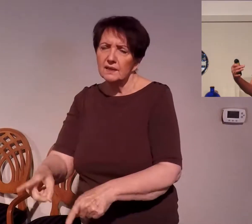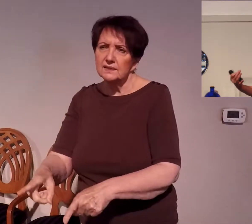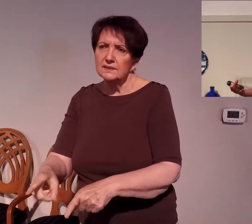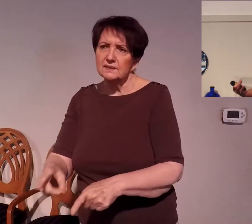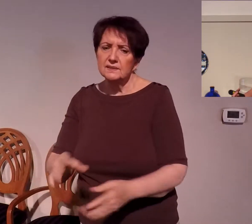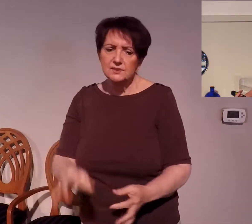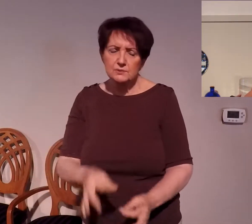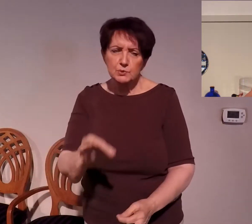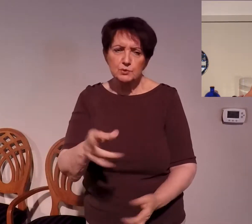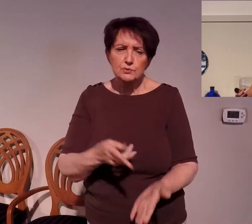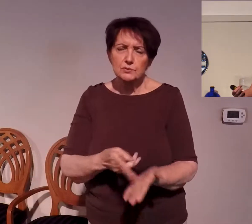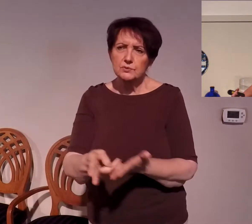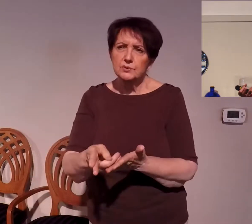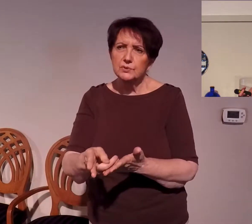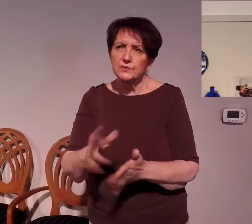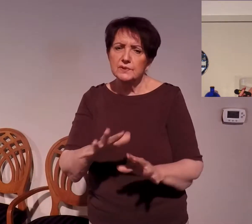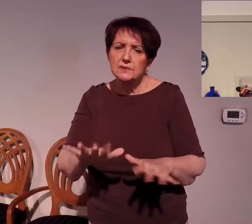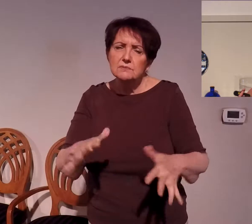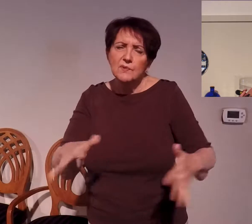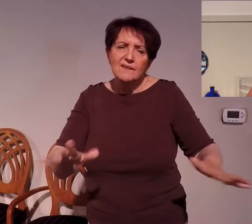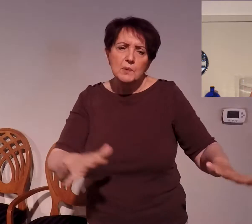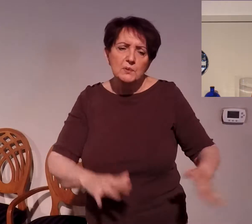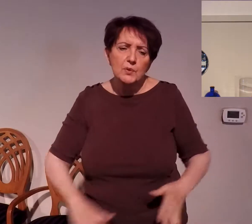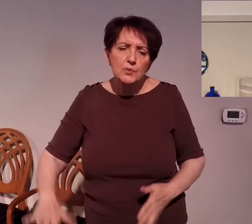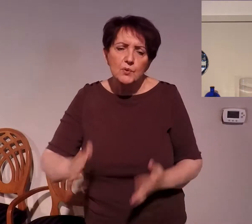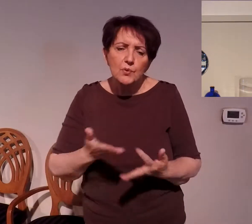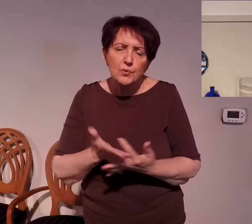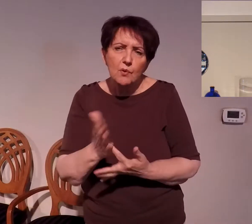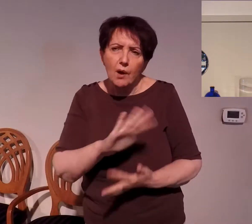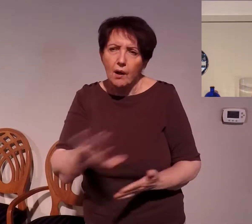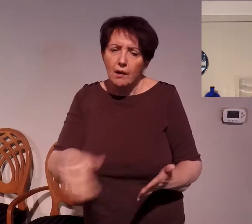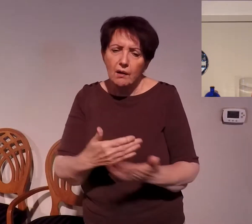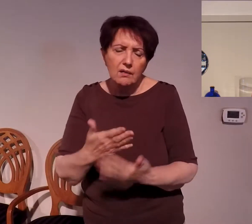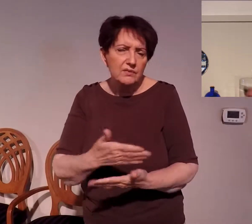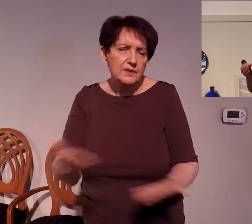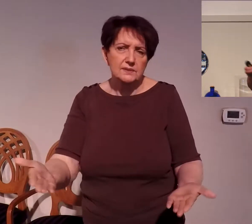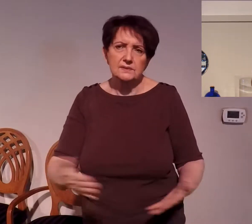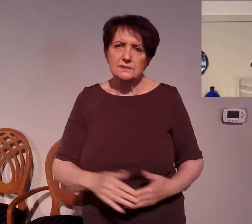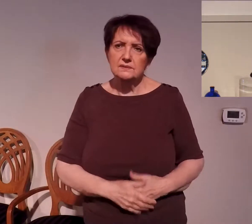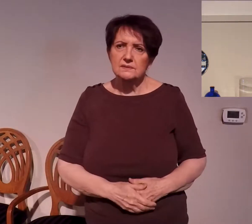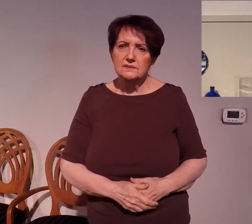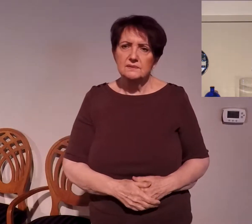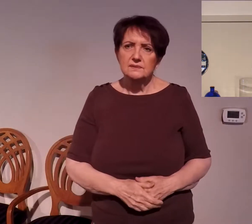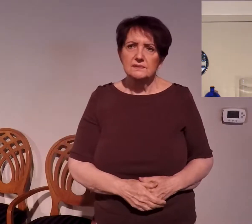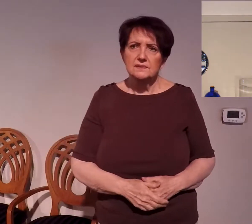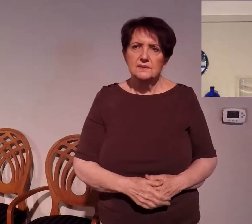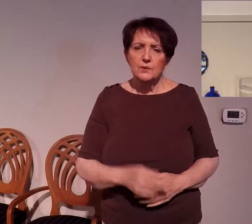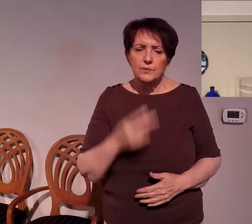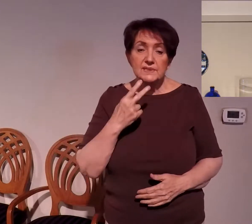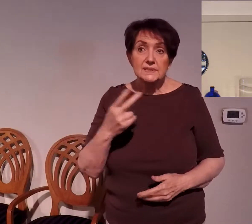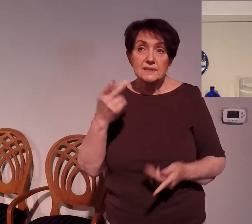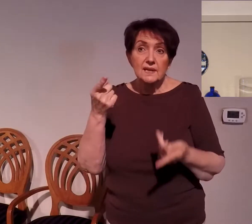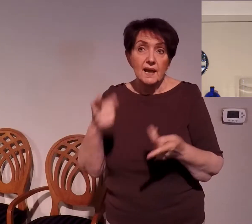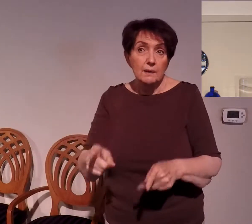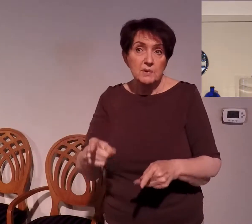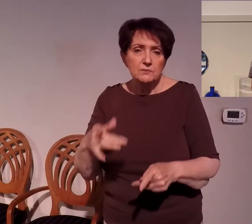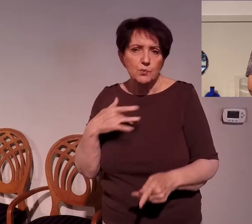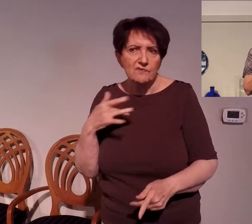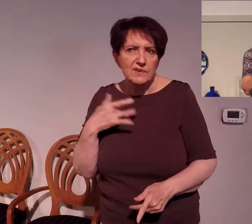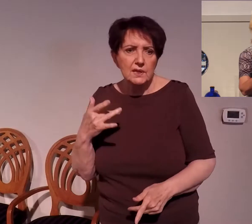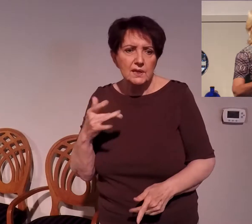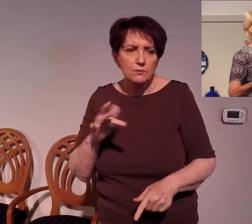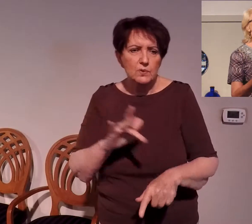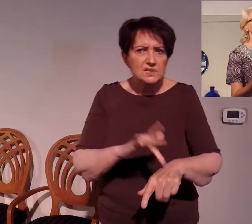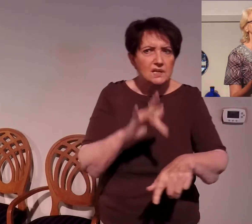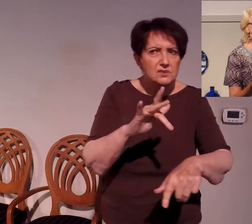is vibrating through all of creation. And that as we see it and feel it and touch it,